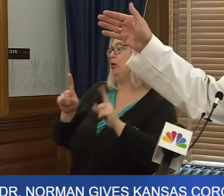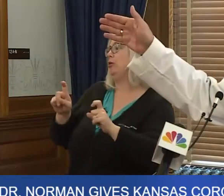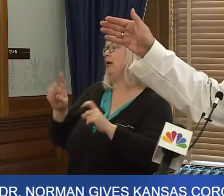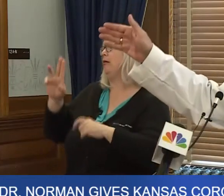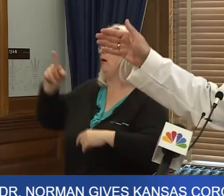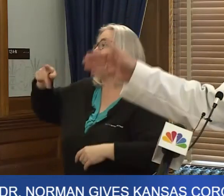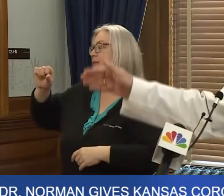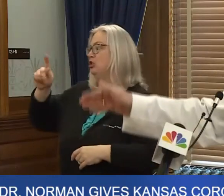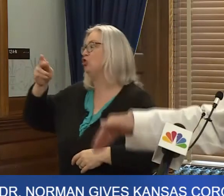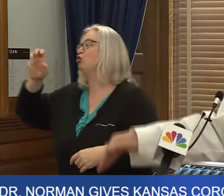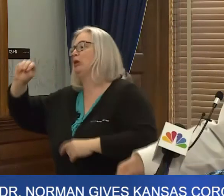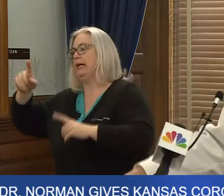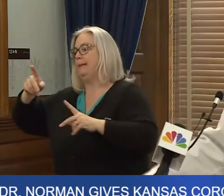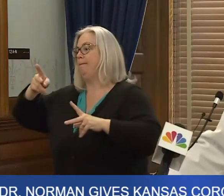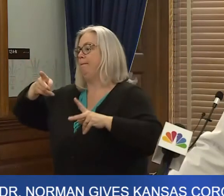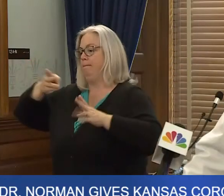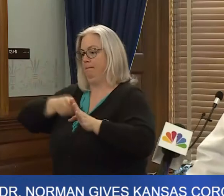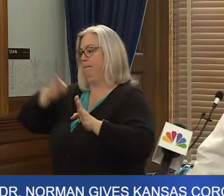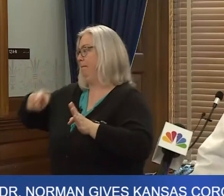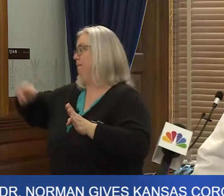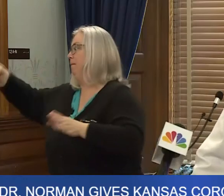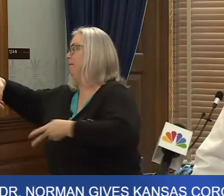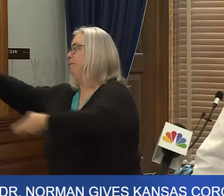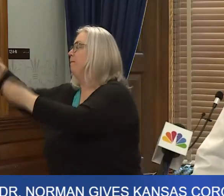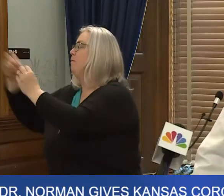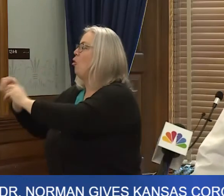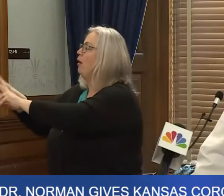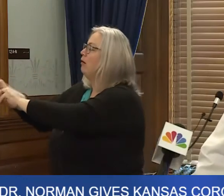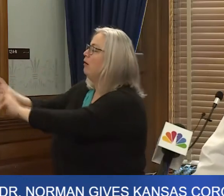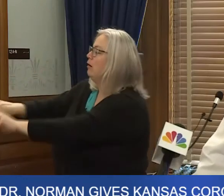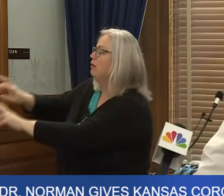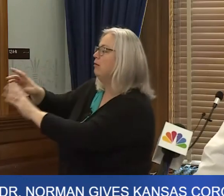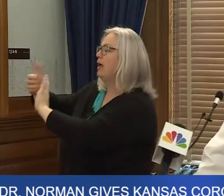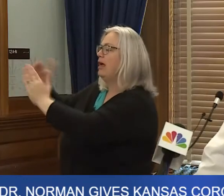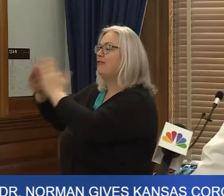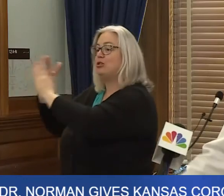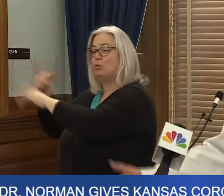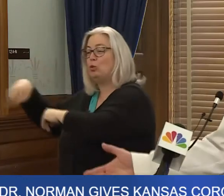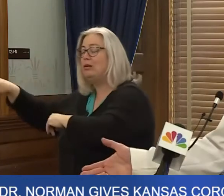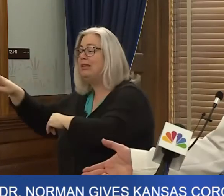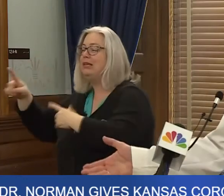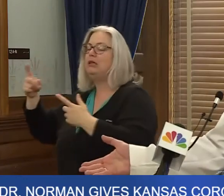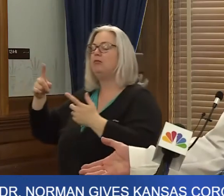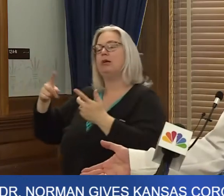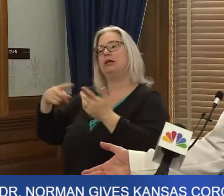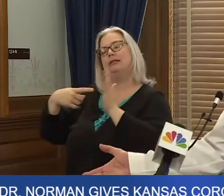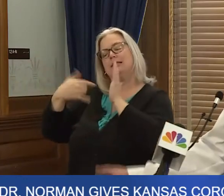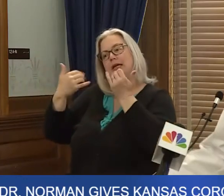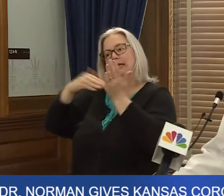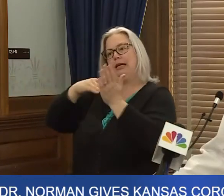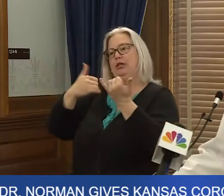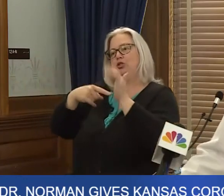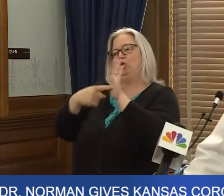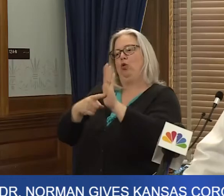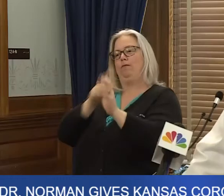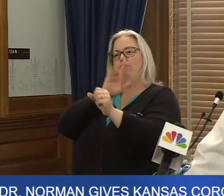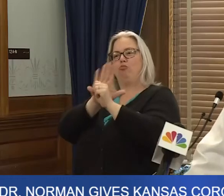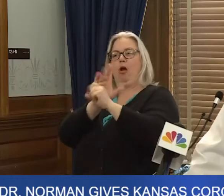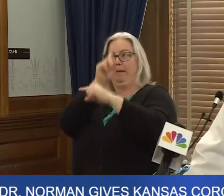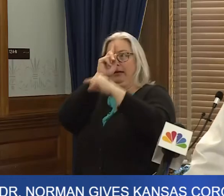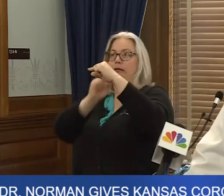to do further diagnostic efforts in the community itself. I think it shows real promise because, again, it's a surveillance